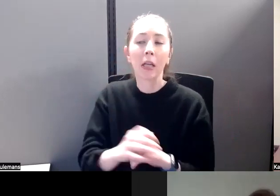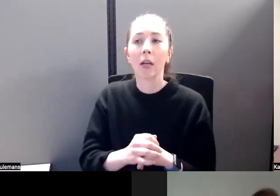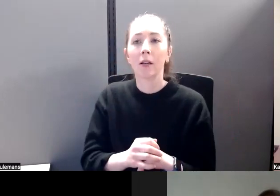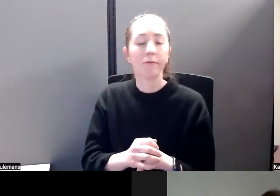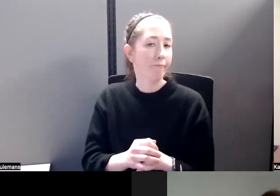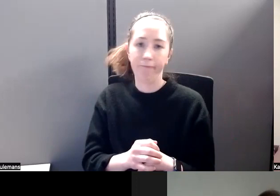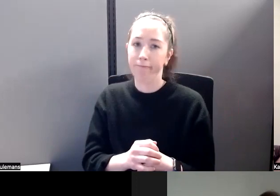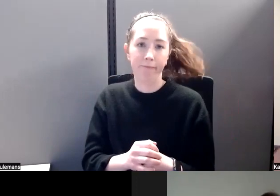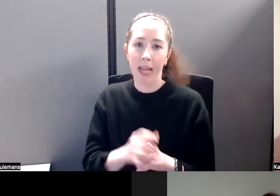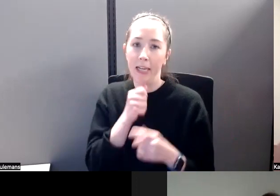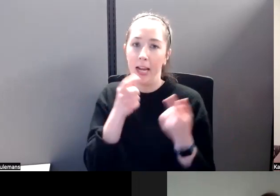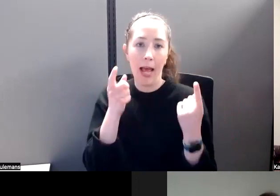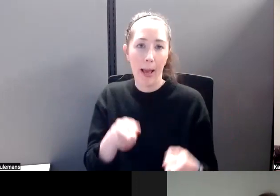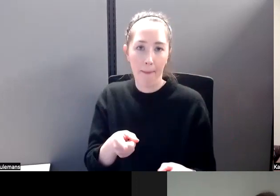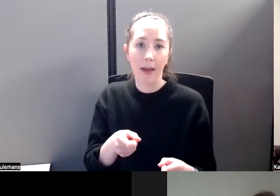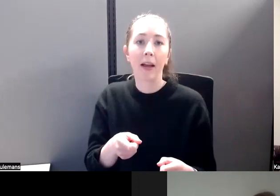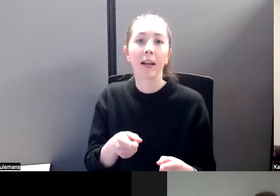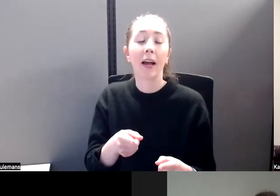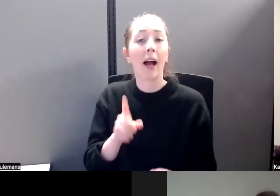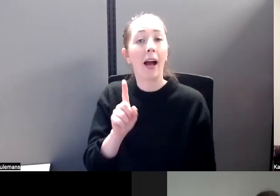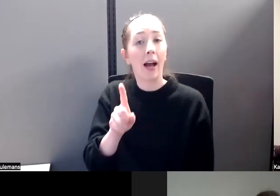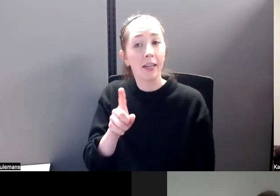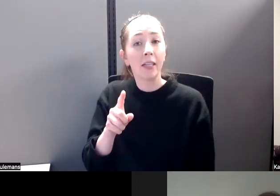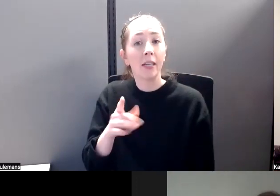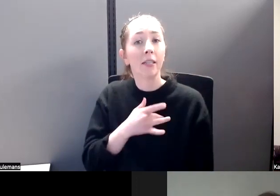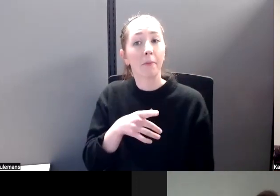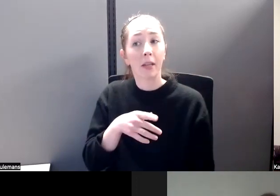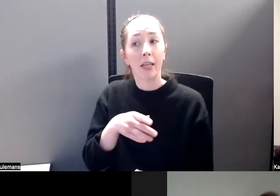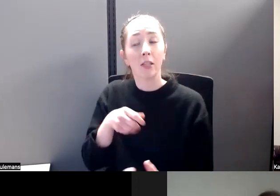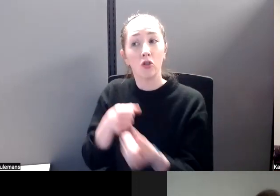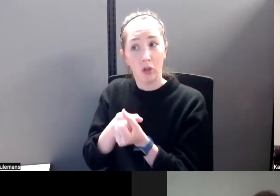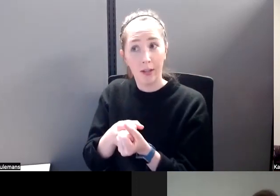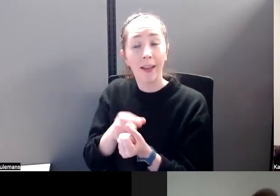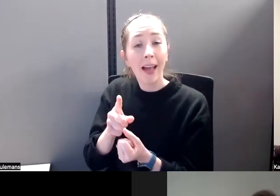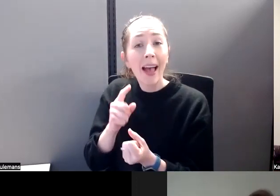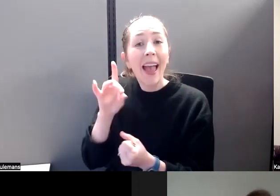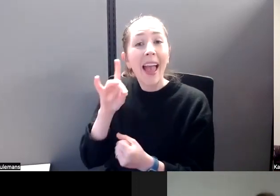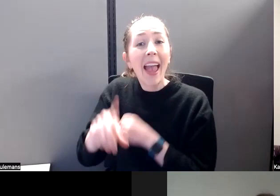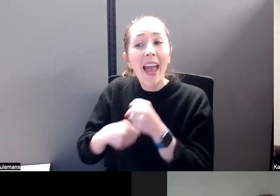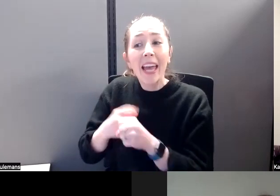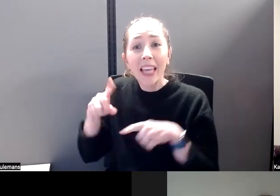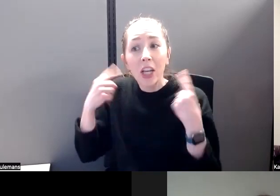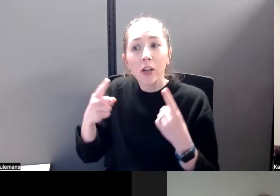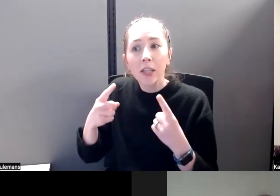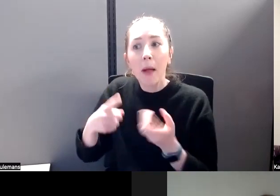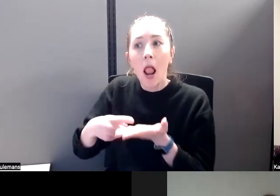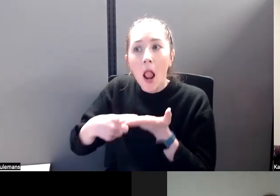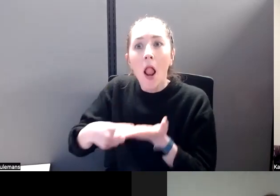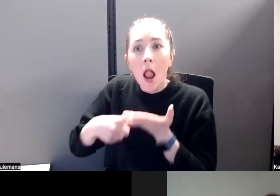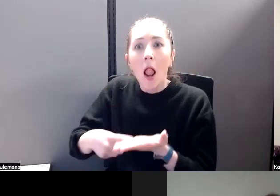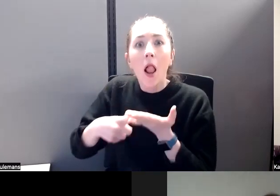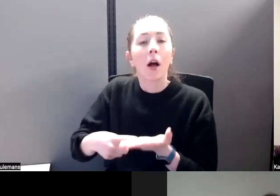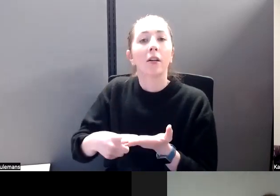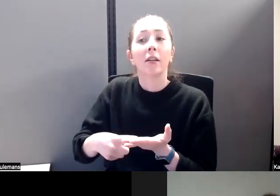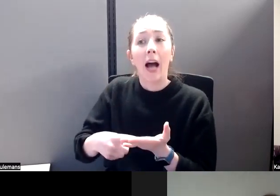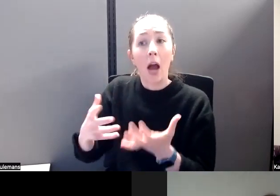No, that did not happen. And I always refute that with, you know, I have been on the Hallmark channel for 8 years begging. You know, this was not a handout